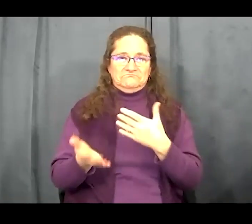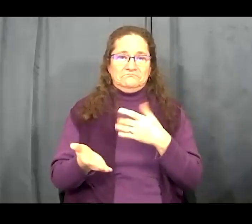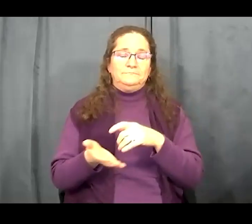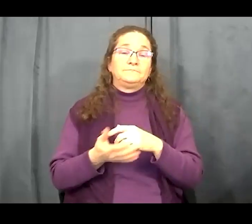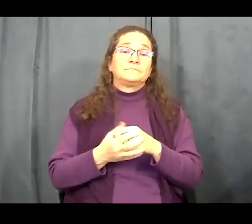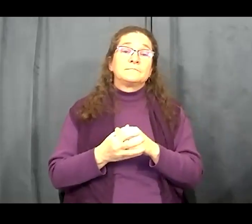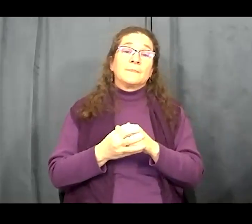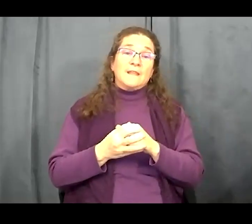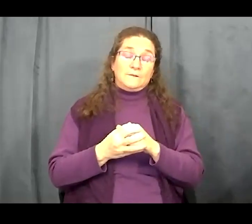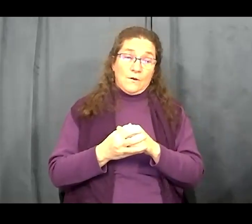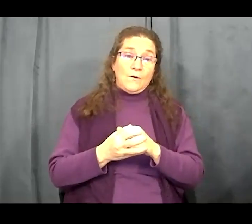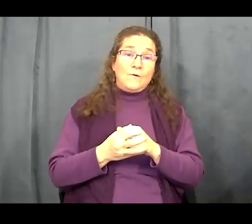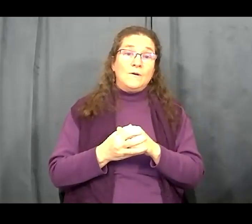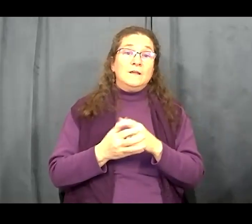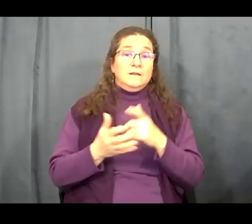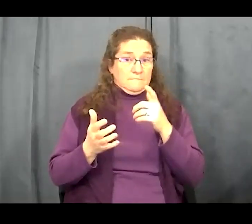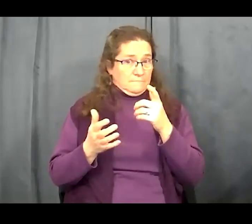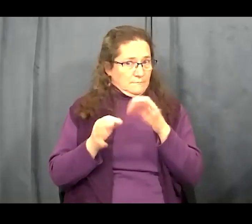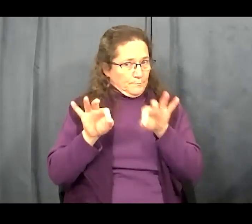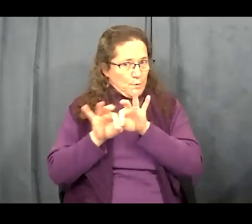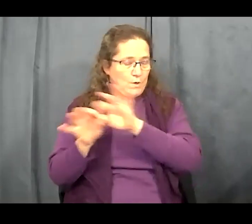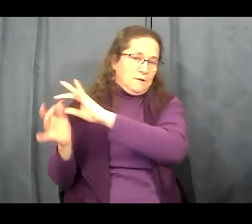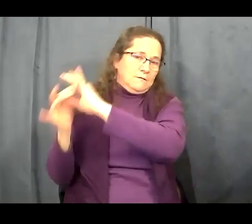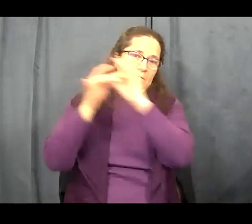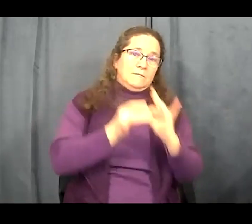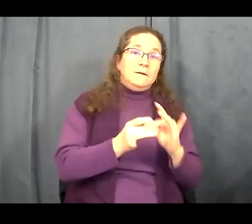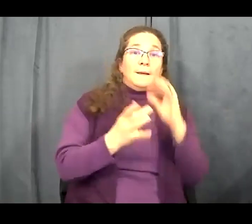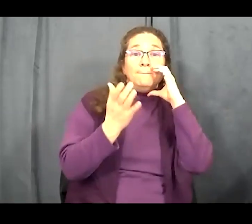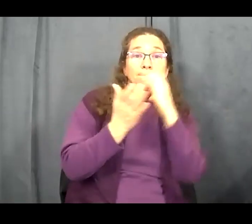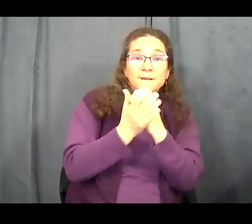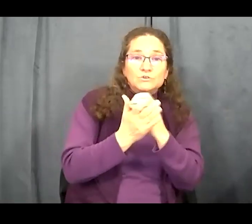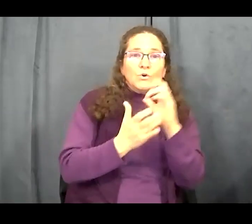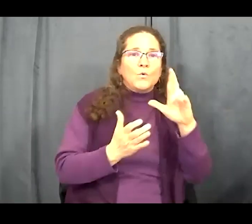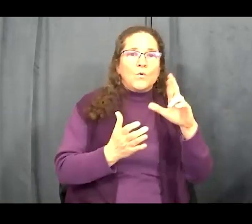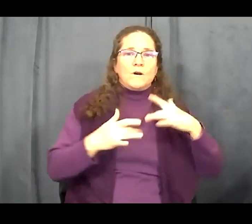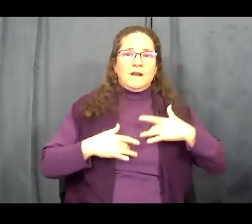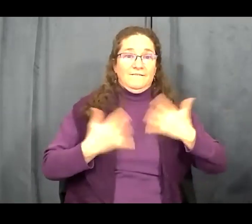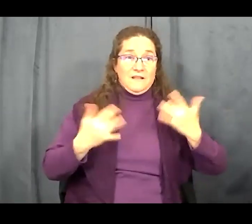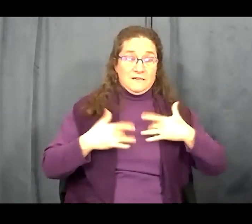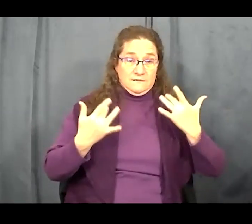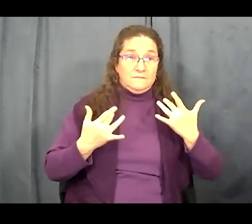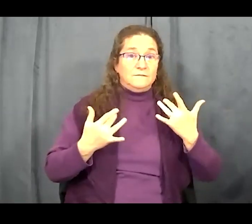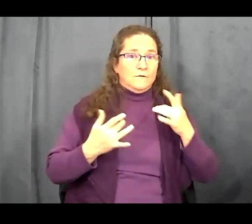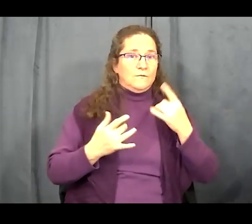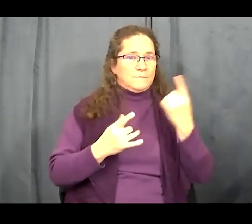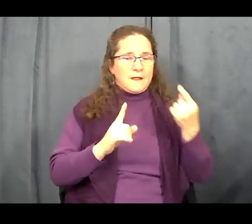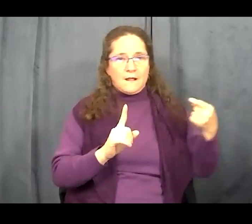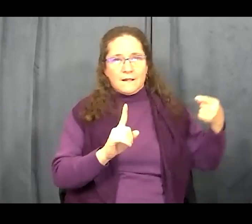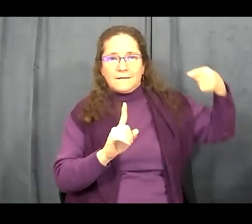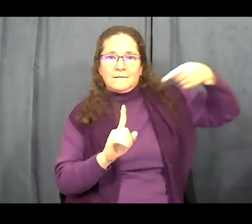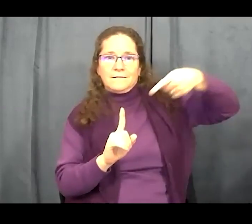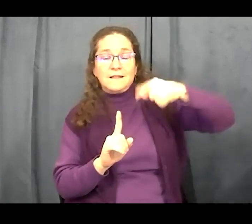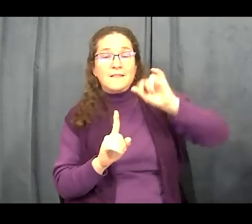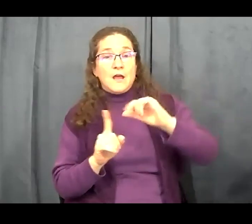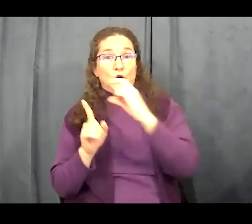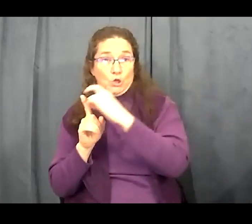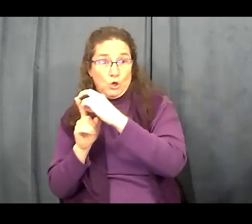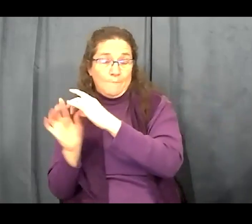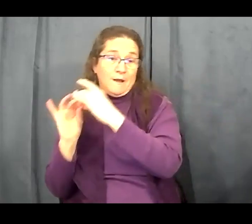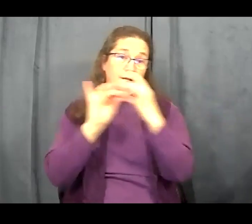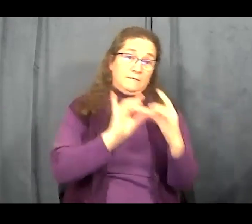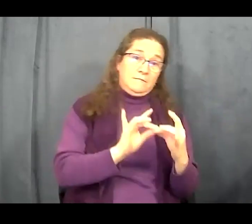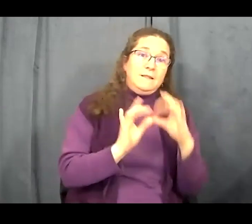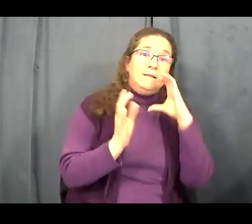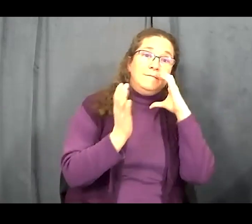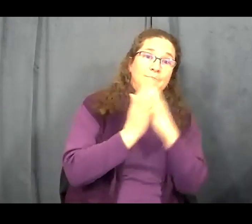Like I said, you want to link to the picture or the event. So when possible, circle back to the term and link it to the picture or the moment being